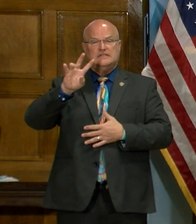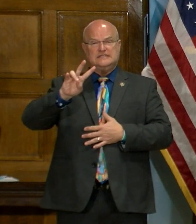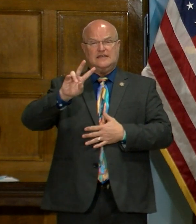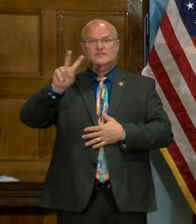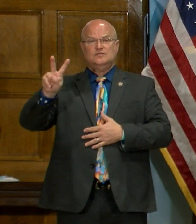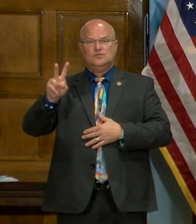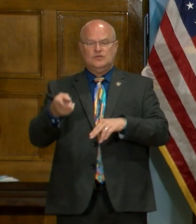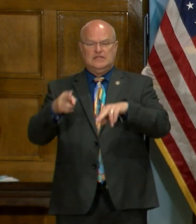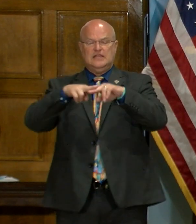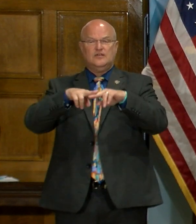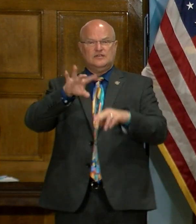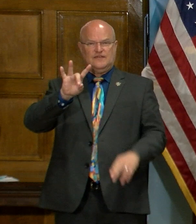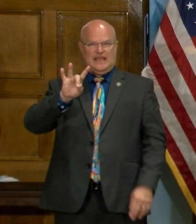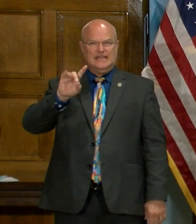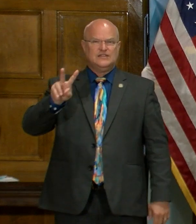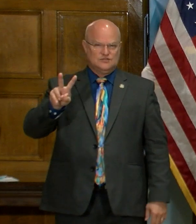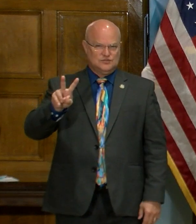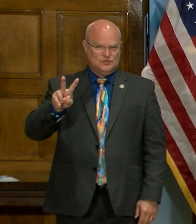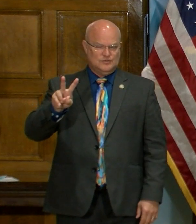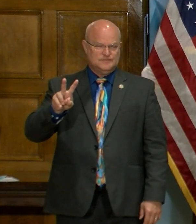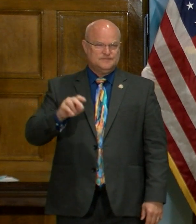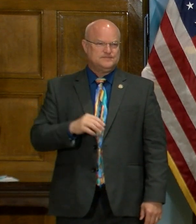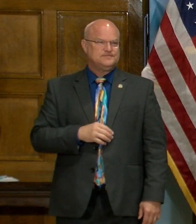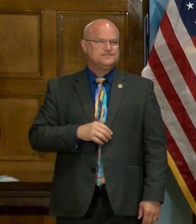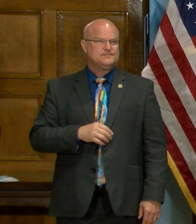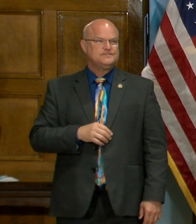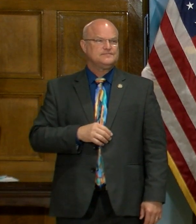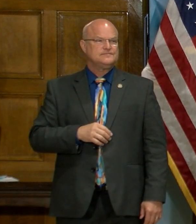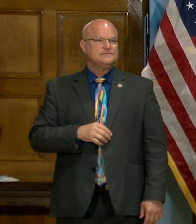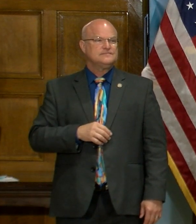3,472. That's an increase of 82 from yesterday.